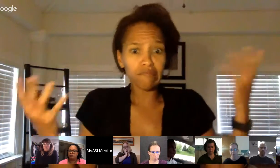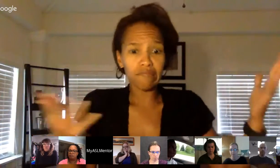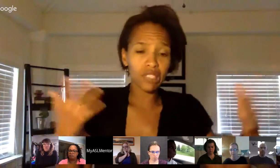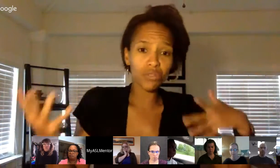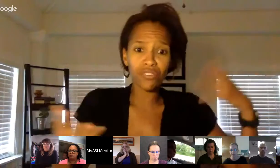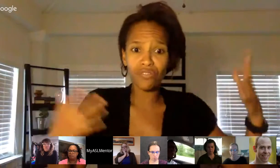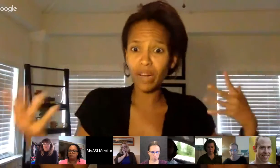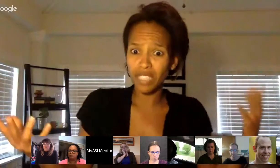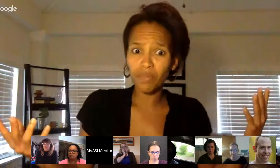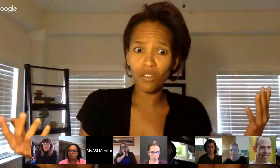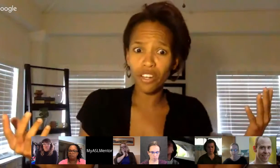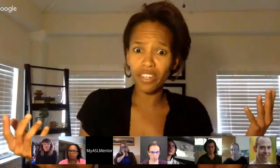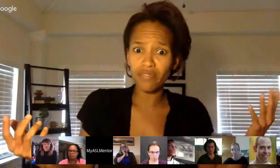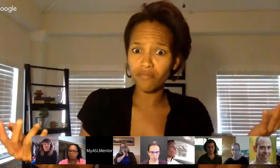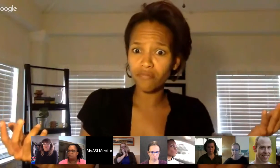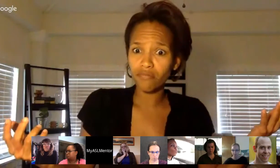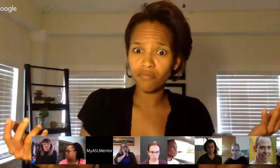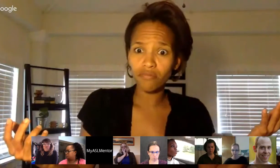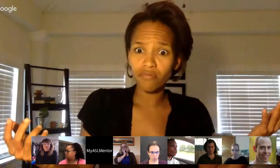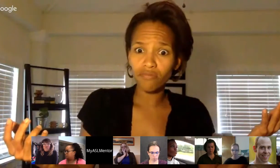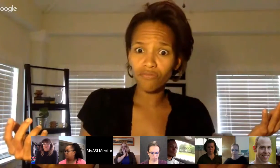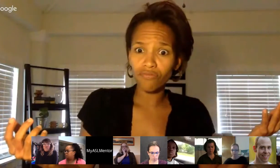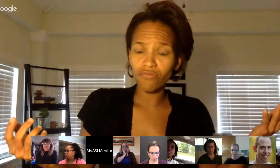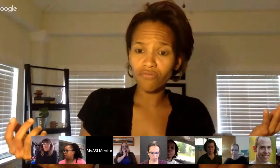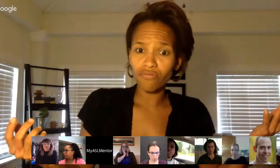of sort of wrapped up already.